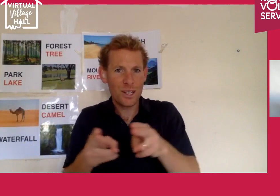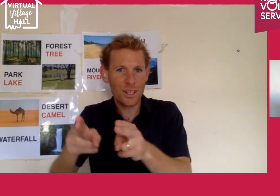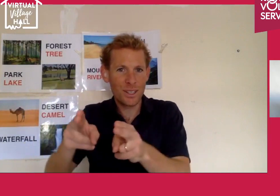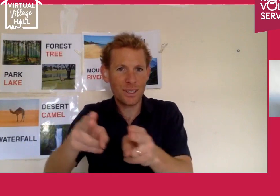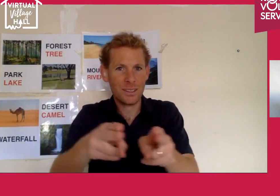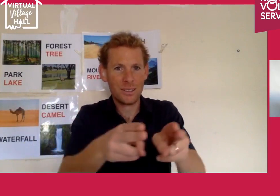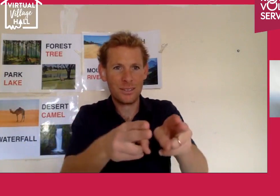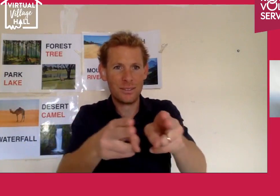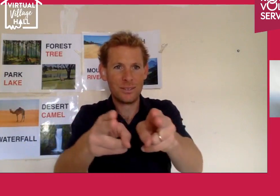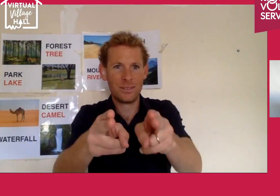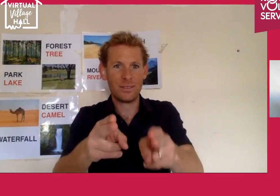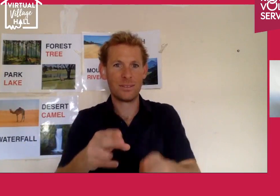River.